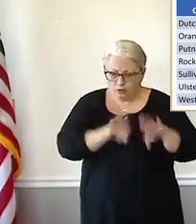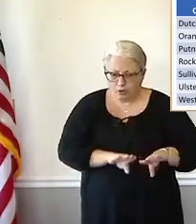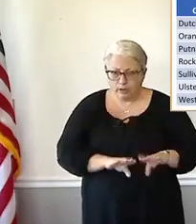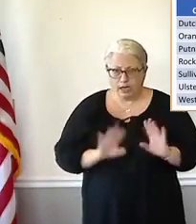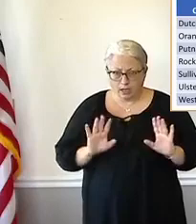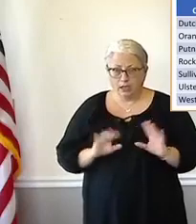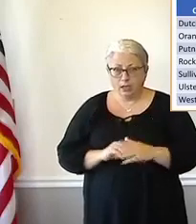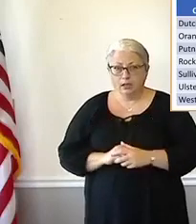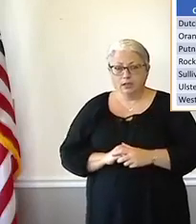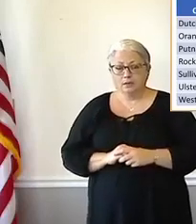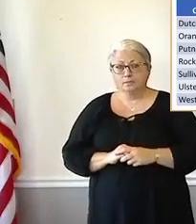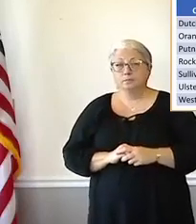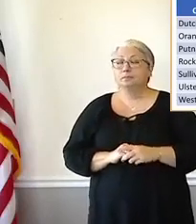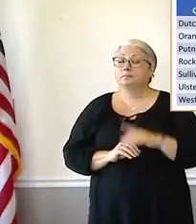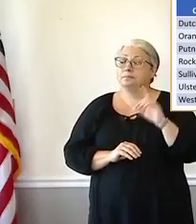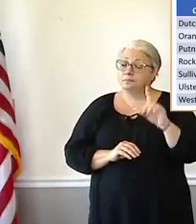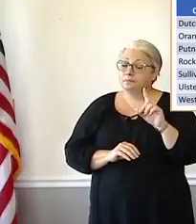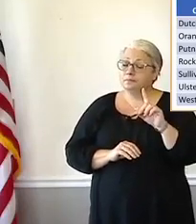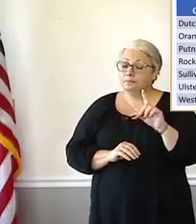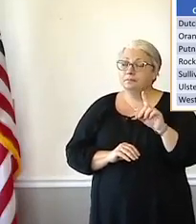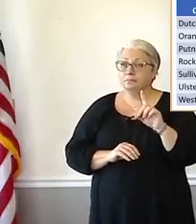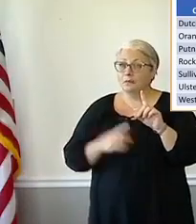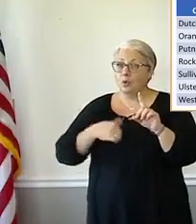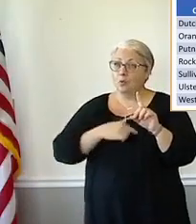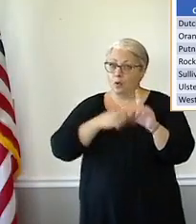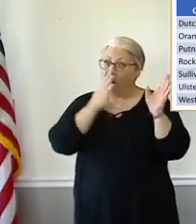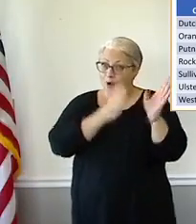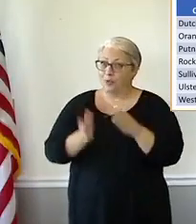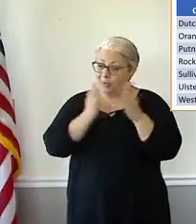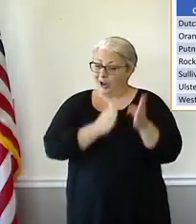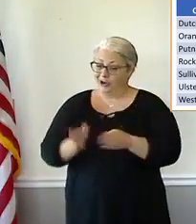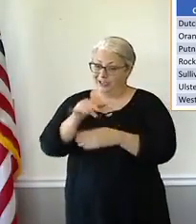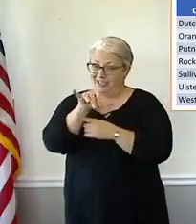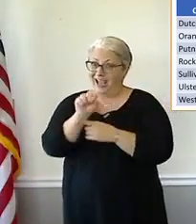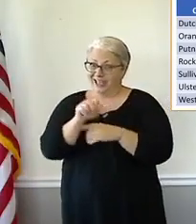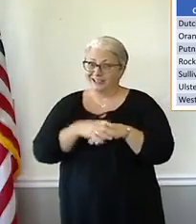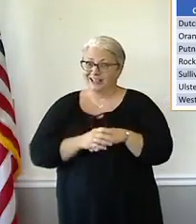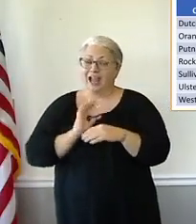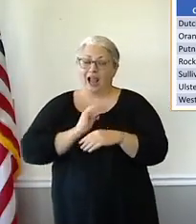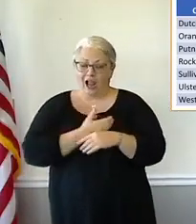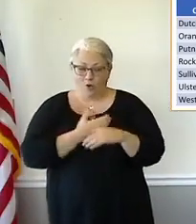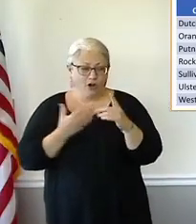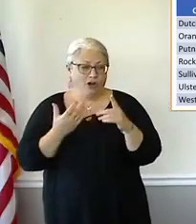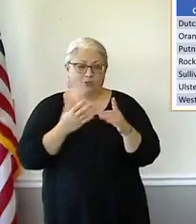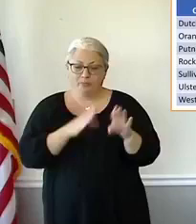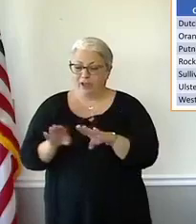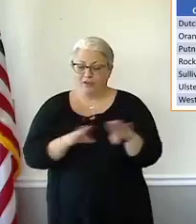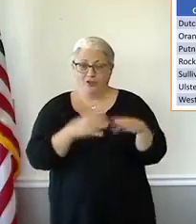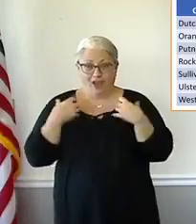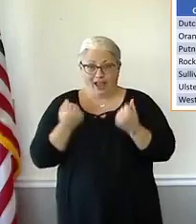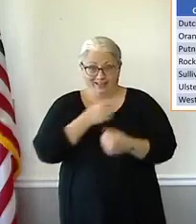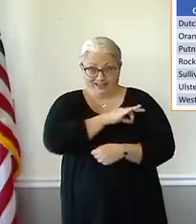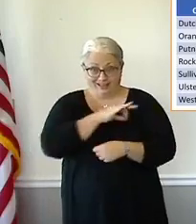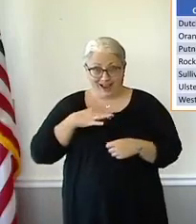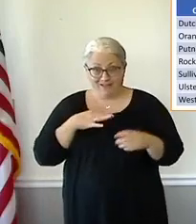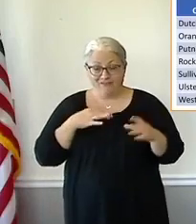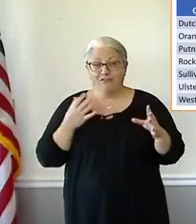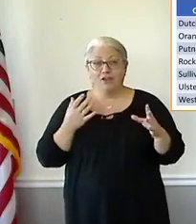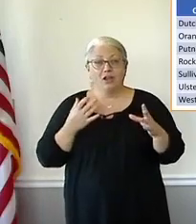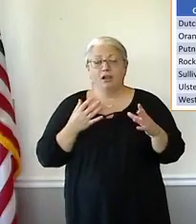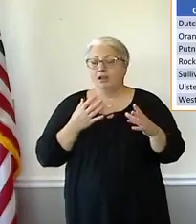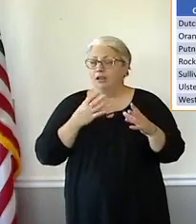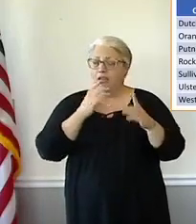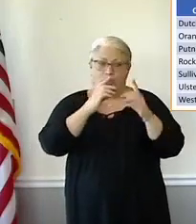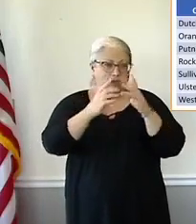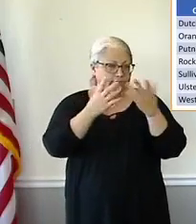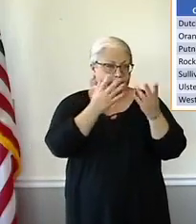isn't to say we aren't prepared. Our behavioral and community health staff, regular communication with healthcare providers, regular communication with nursing homes